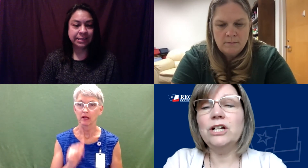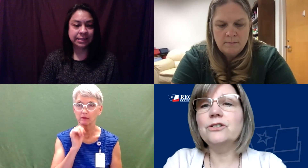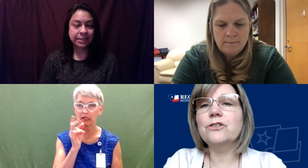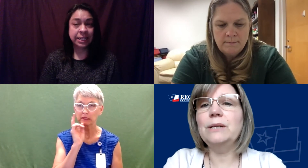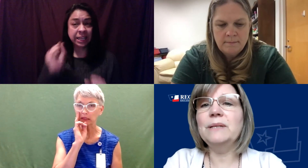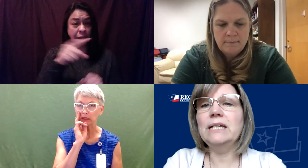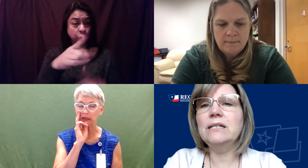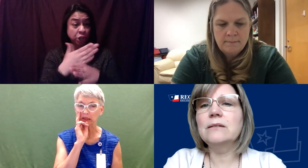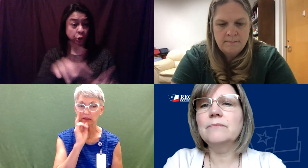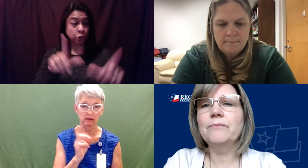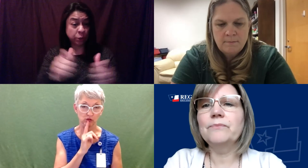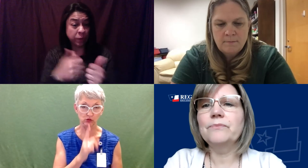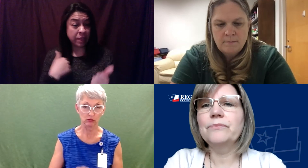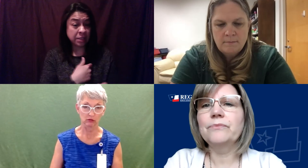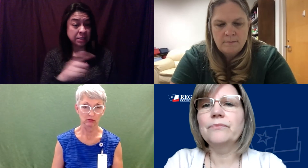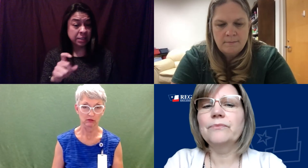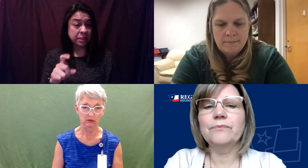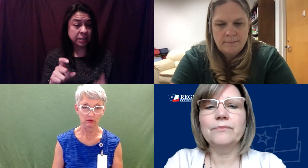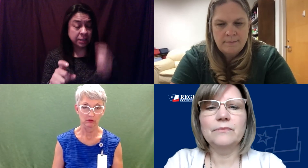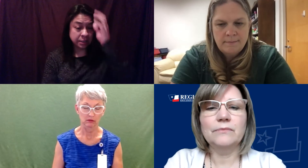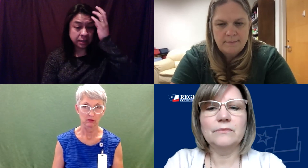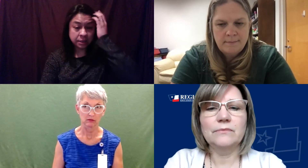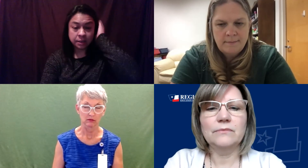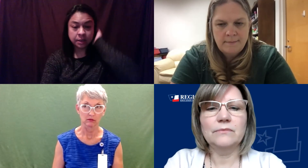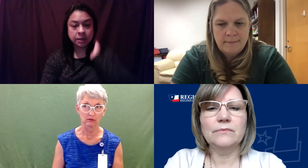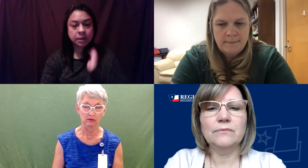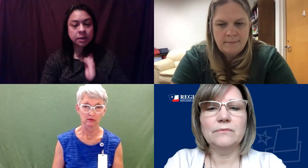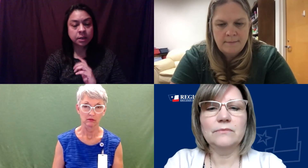Can you share your screen with us?